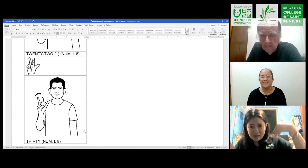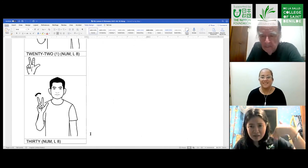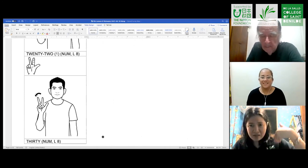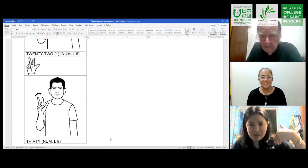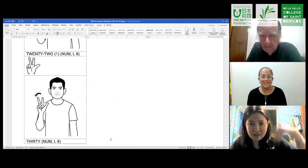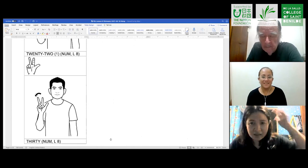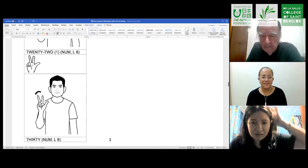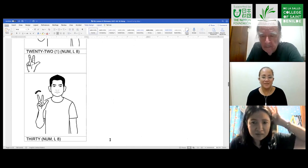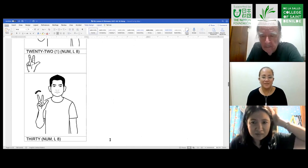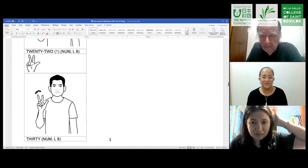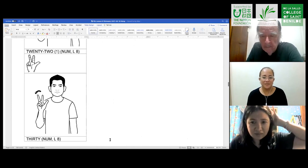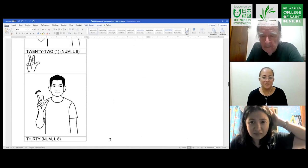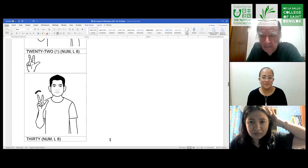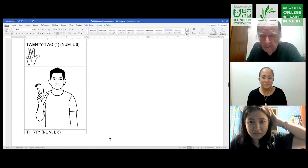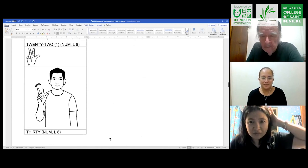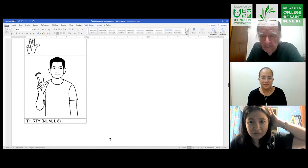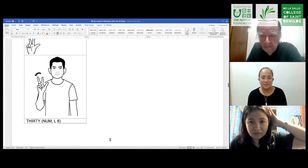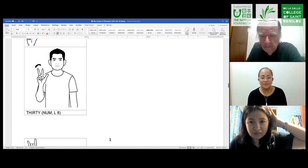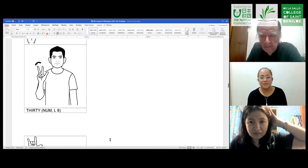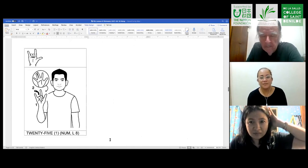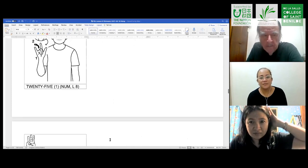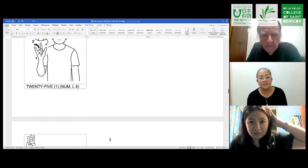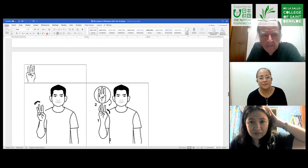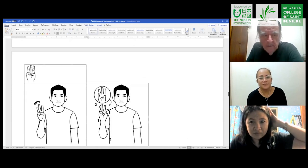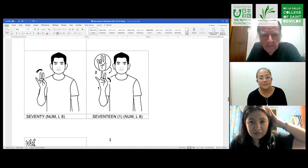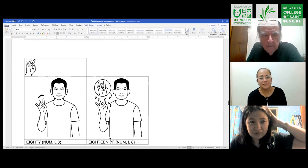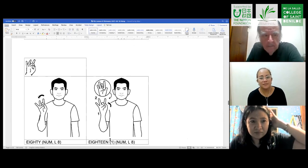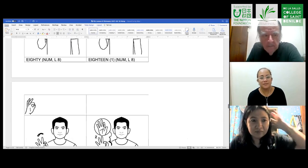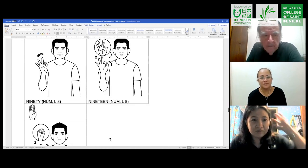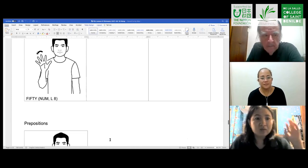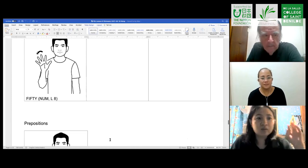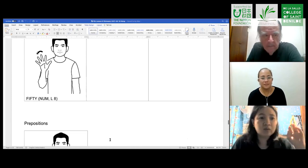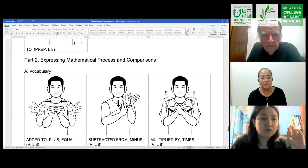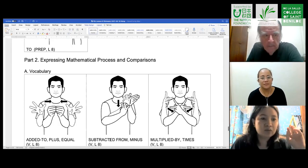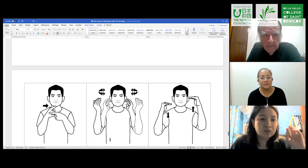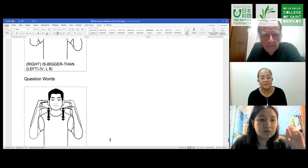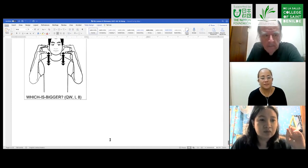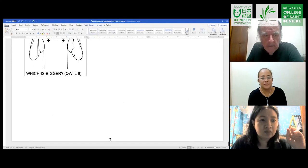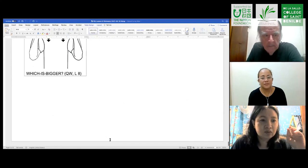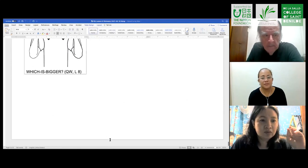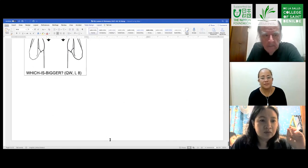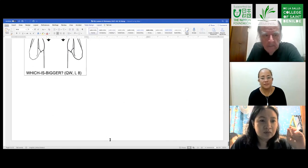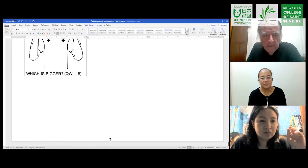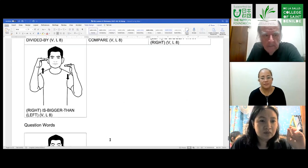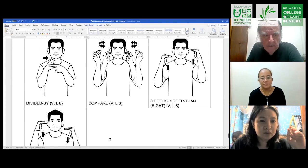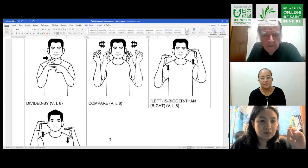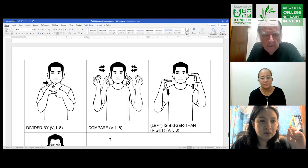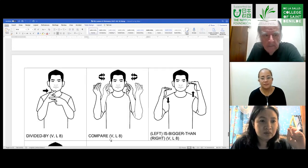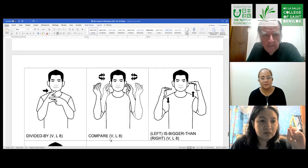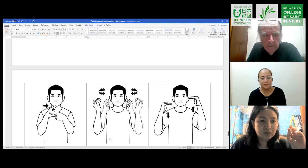Yeah, we haven't even discussed the two-handed sign. The one-handed signs are fine, but the two-handed signs we haven't discussed